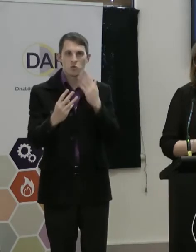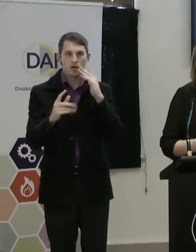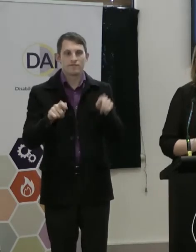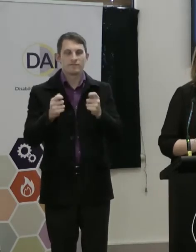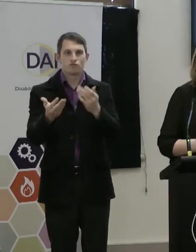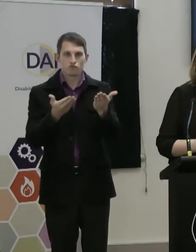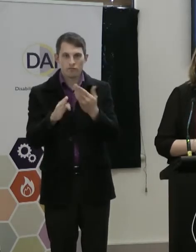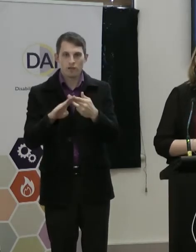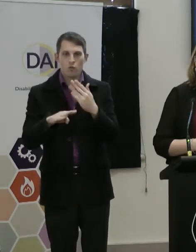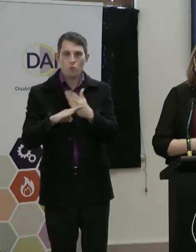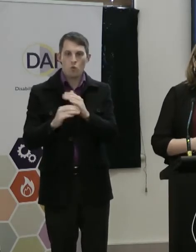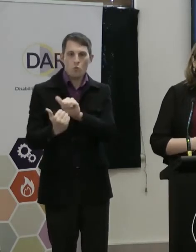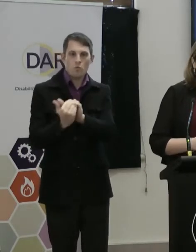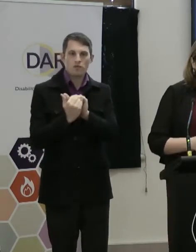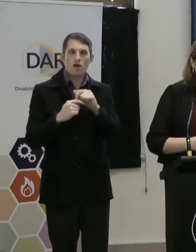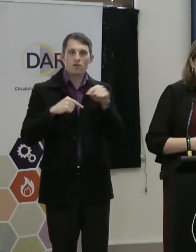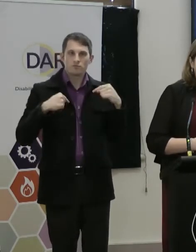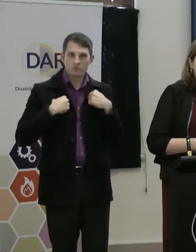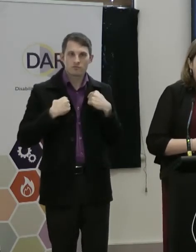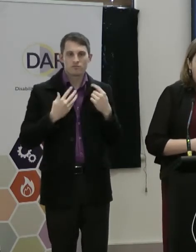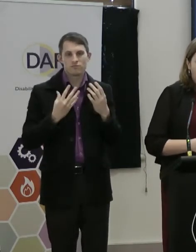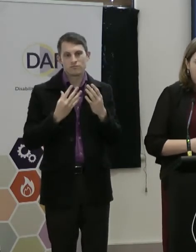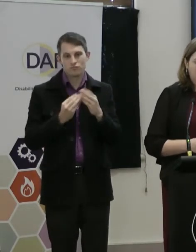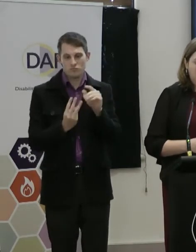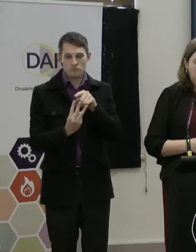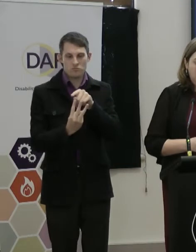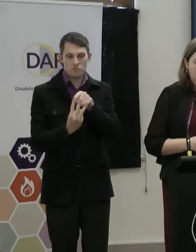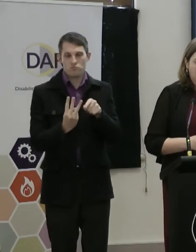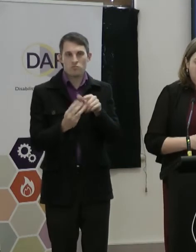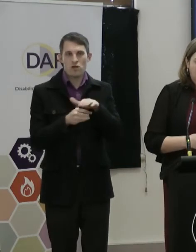with us in relation to any of the functions that we have.